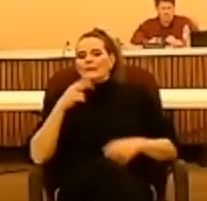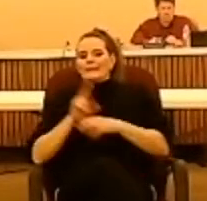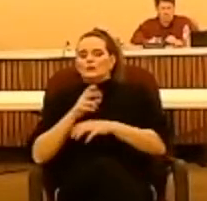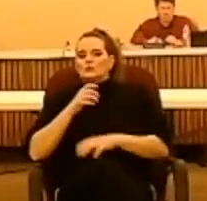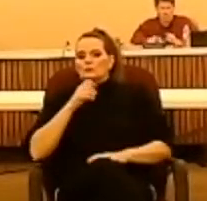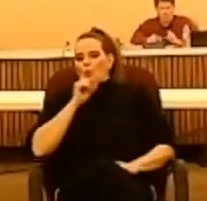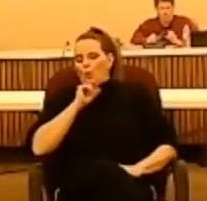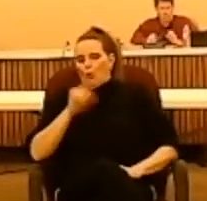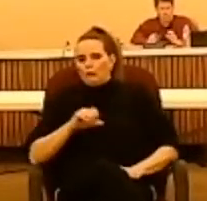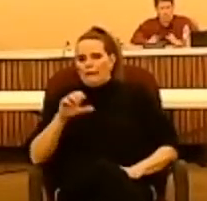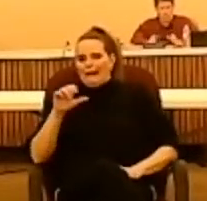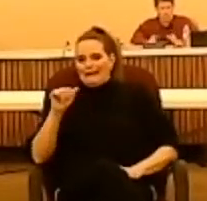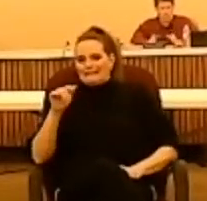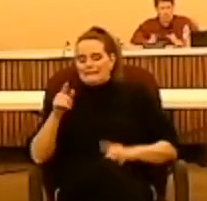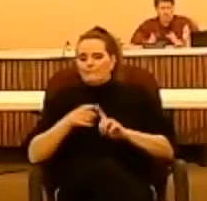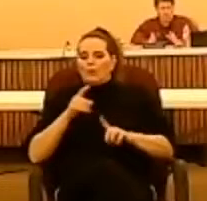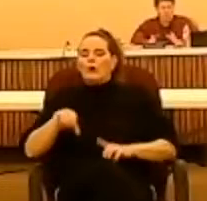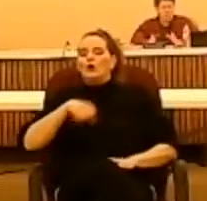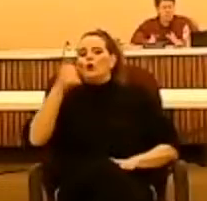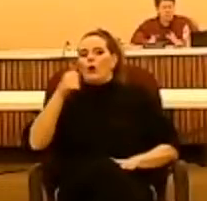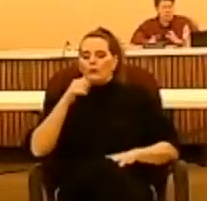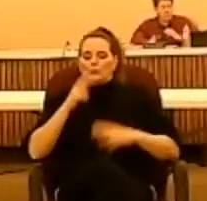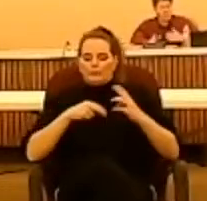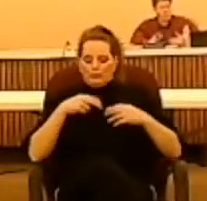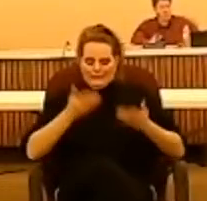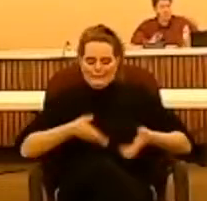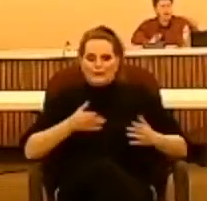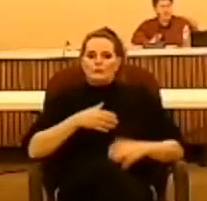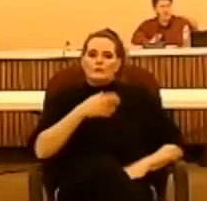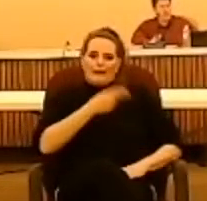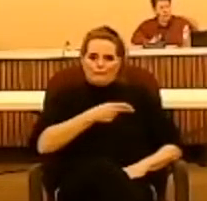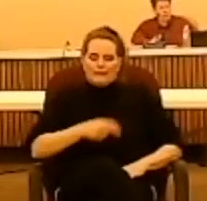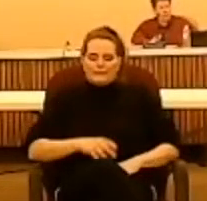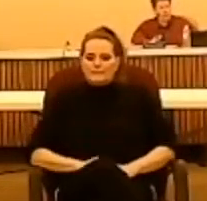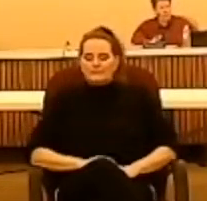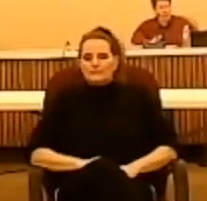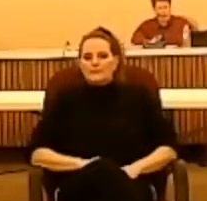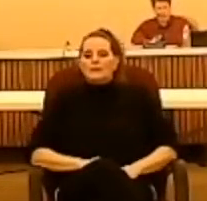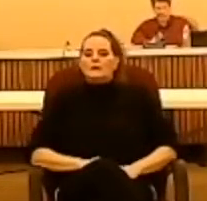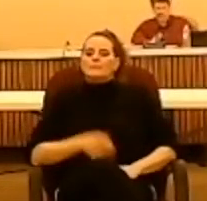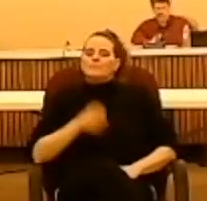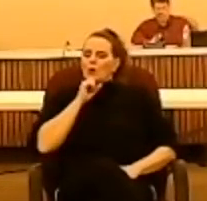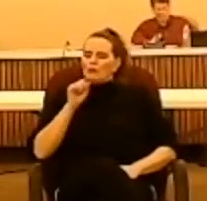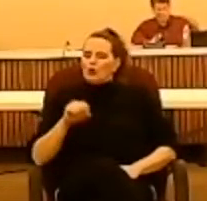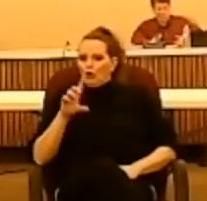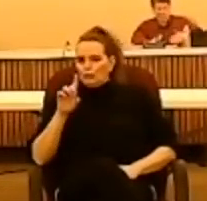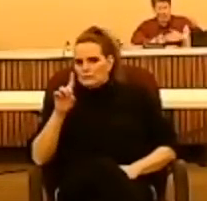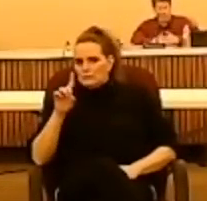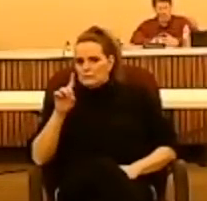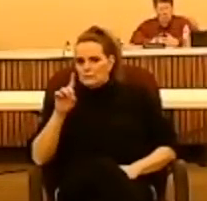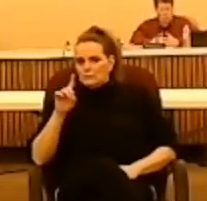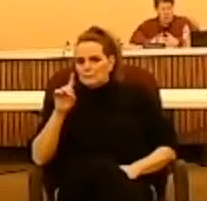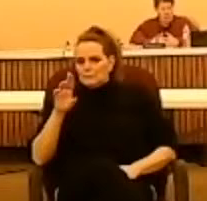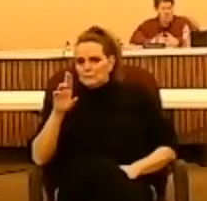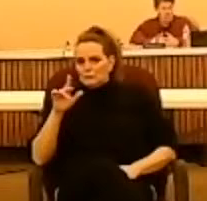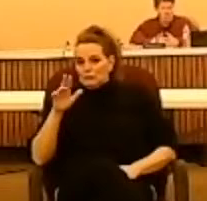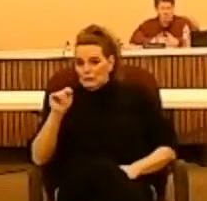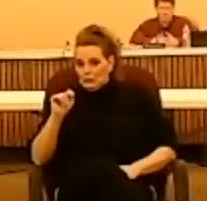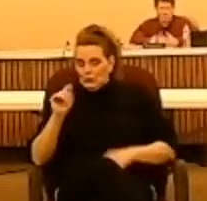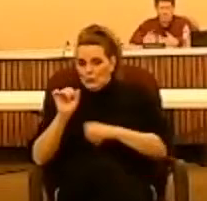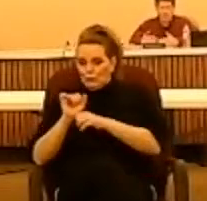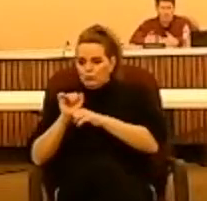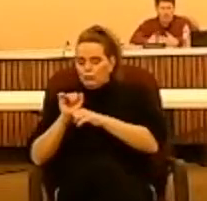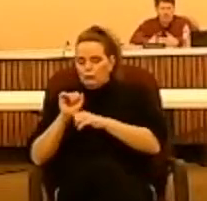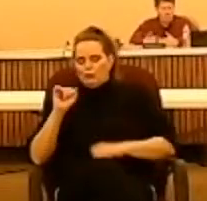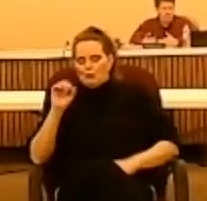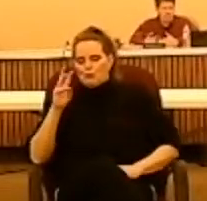So the old ductwork from the old furnace does still appear to be there. We're just not sure what the